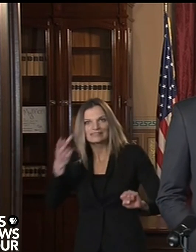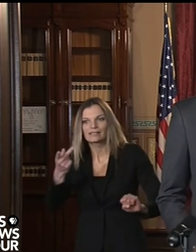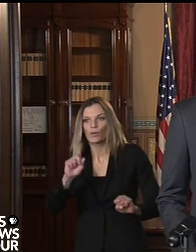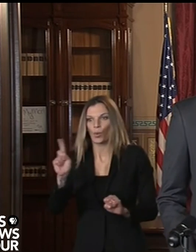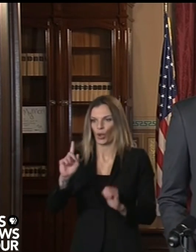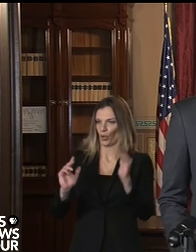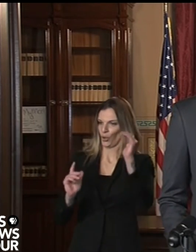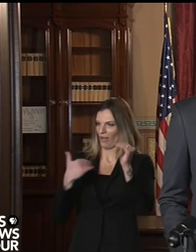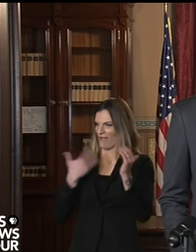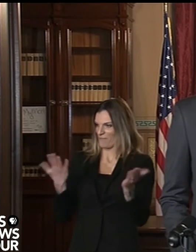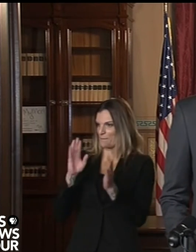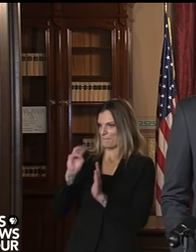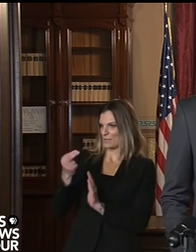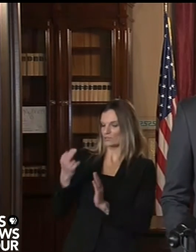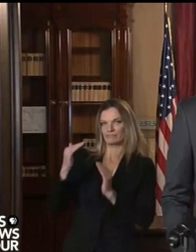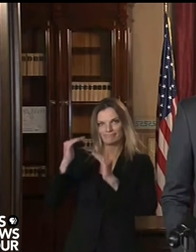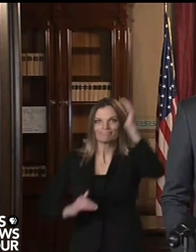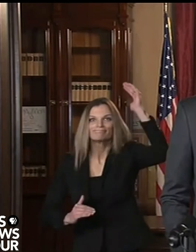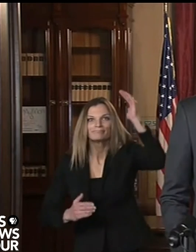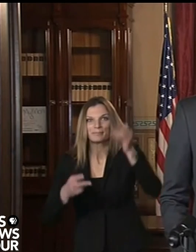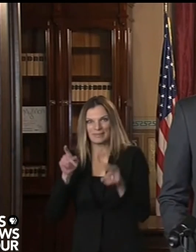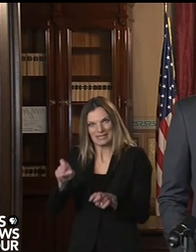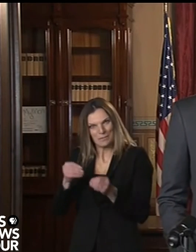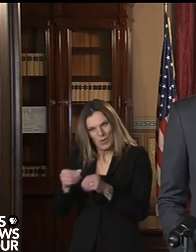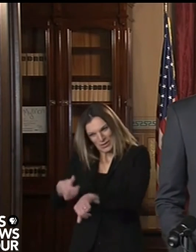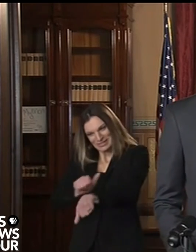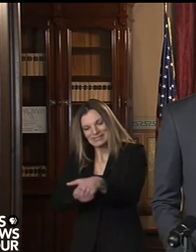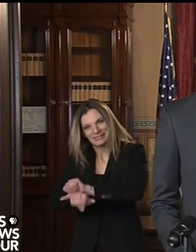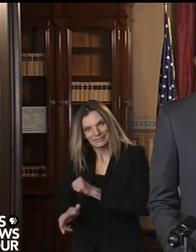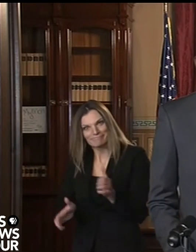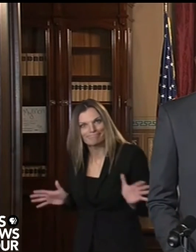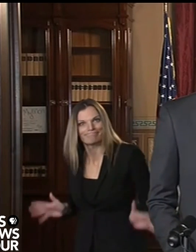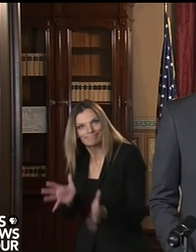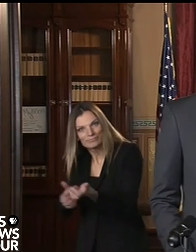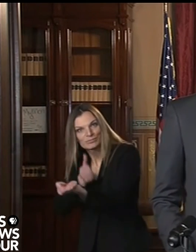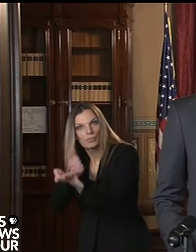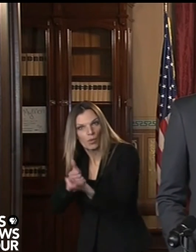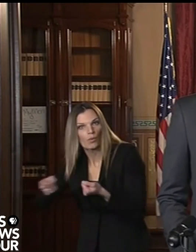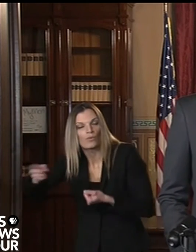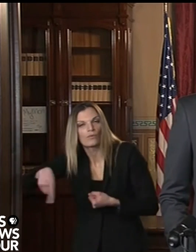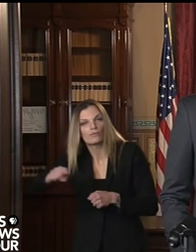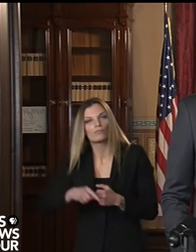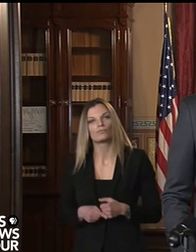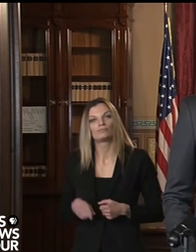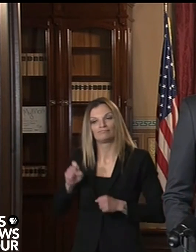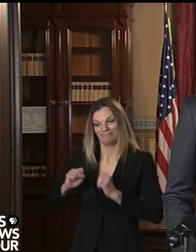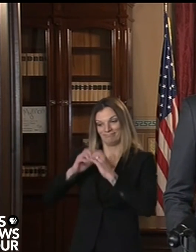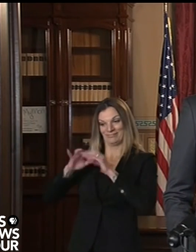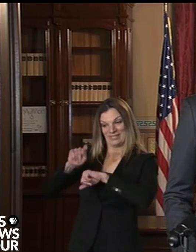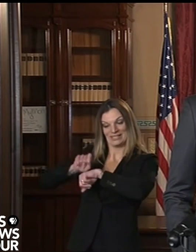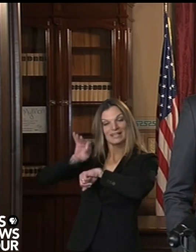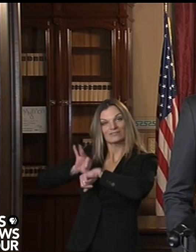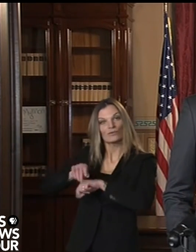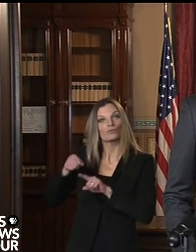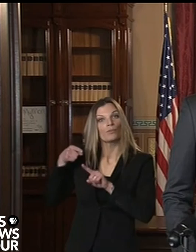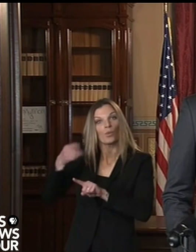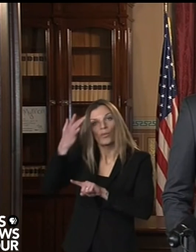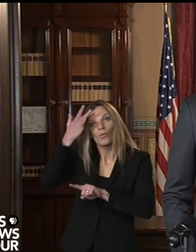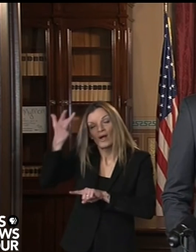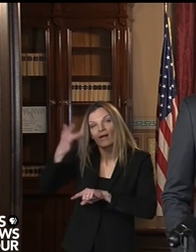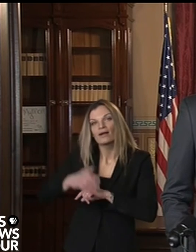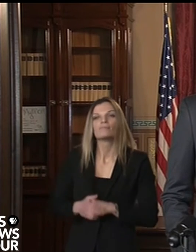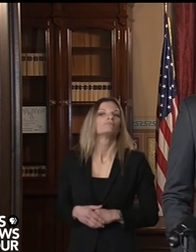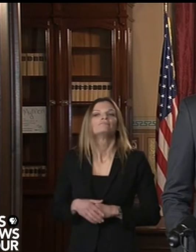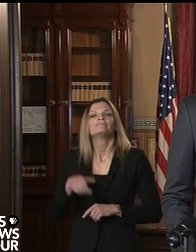direction for even more action. The task force was established to prioritize our communities of color's